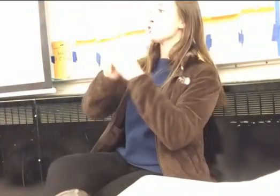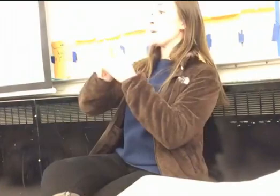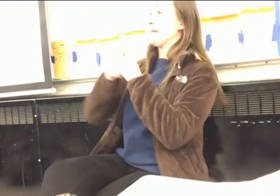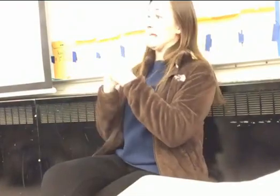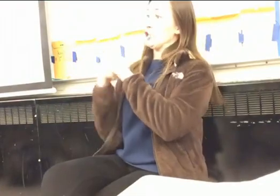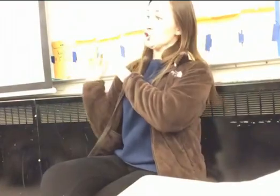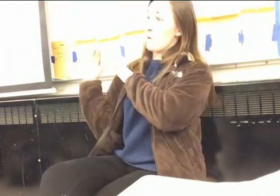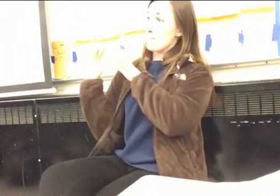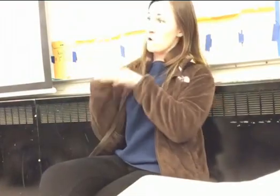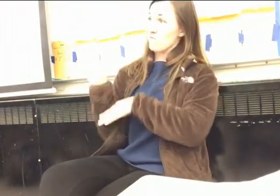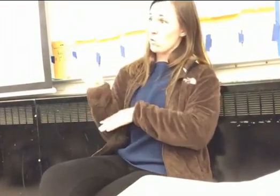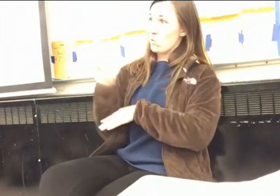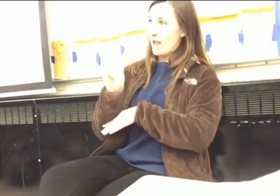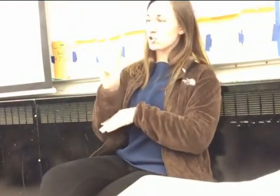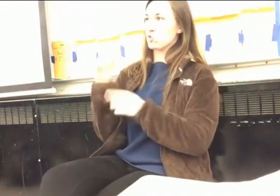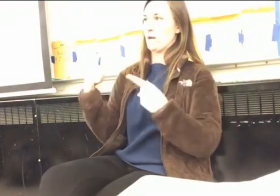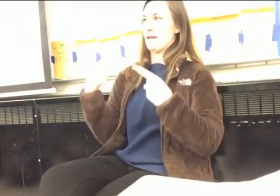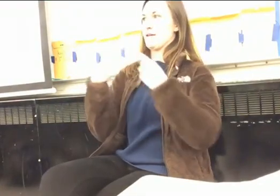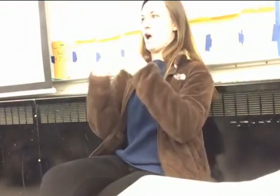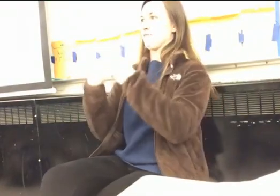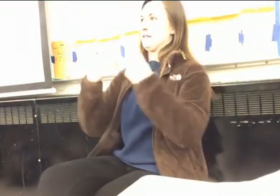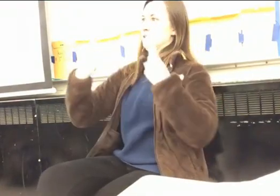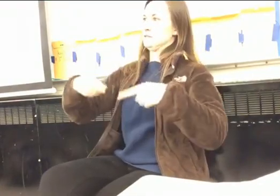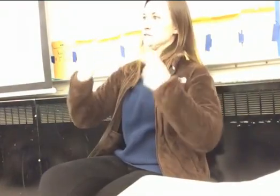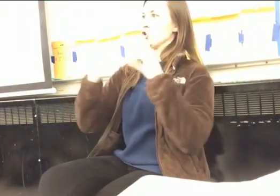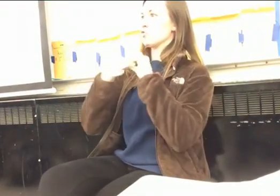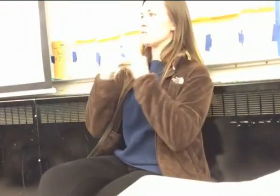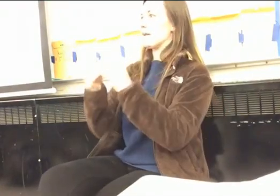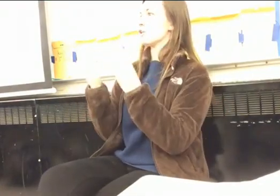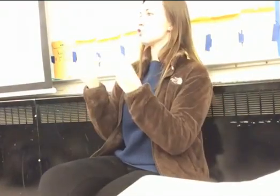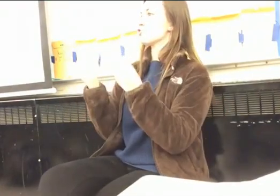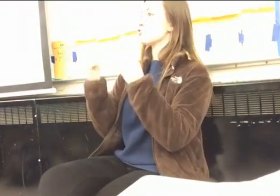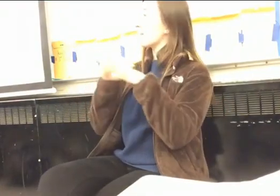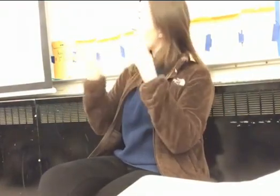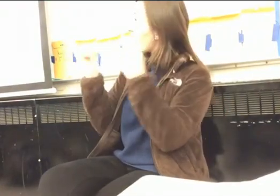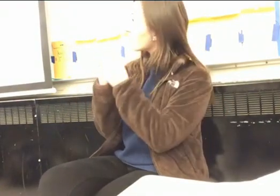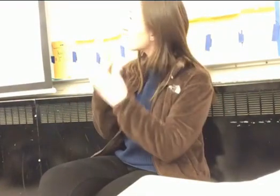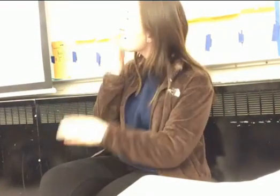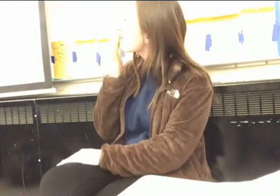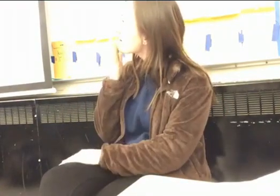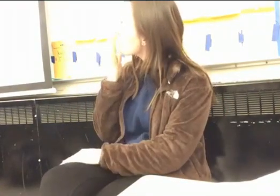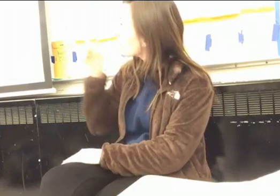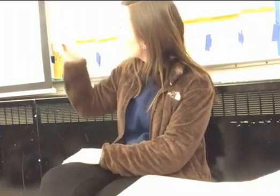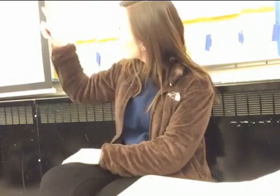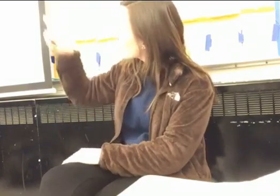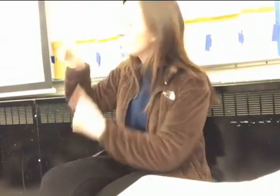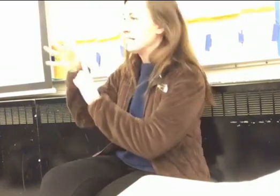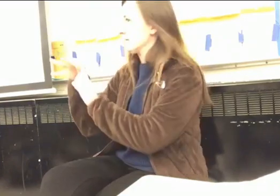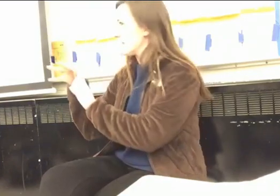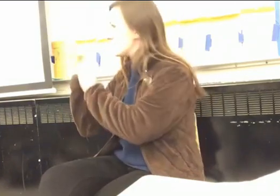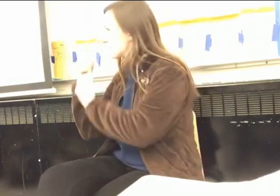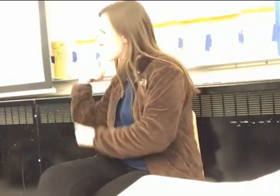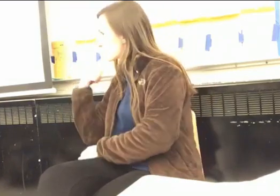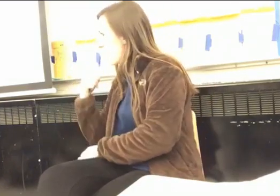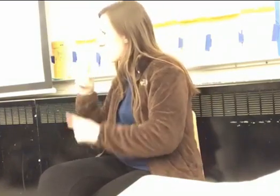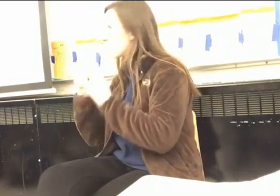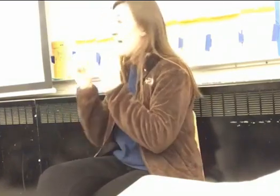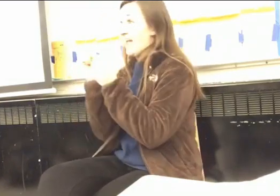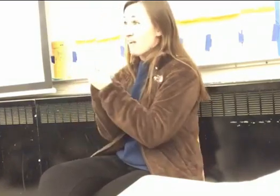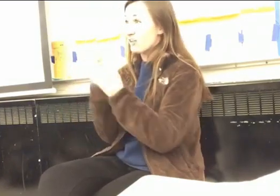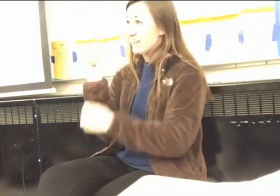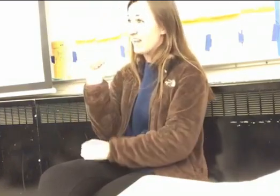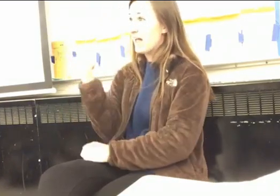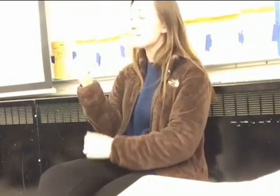we begin to have conflict over land. Everything in this colored area, except for the red, is going to be